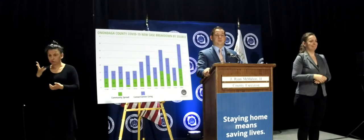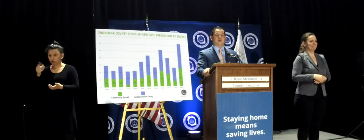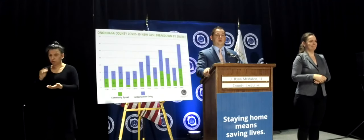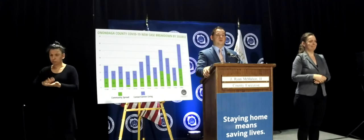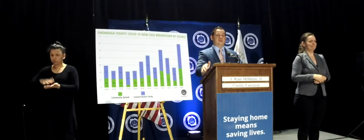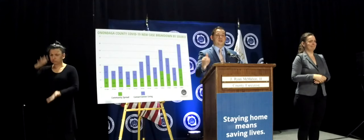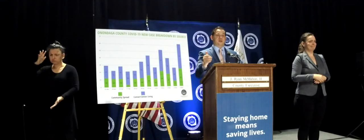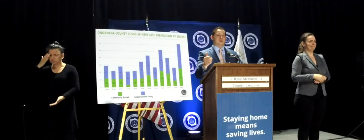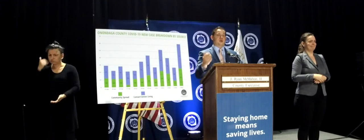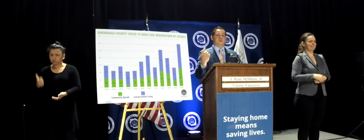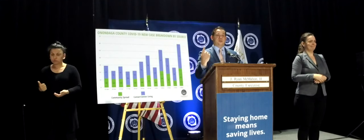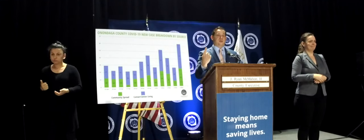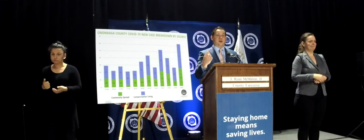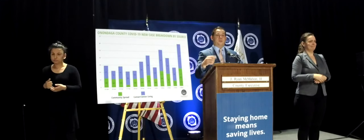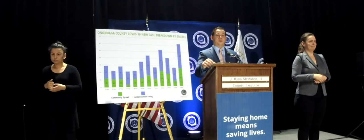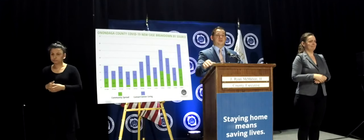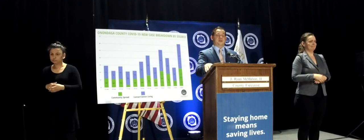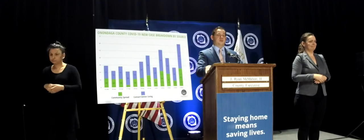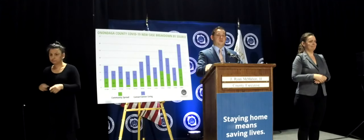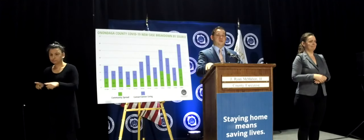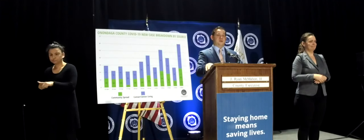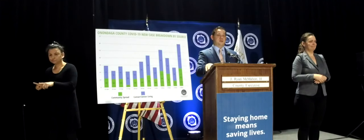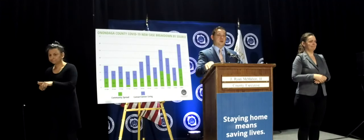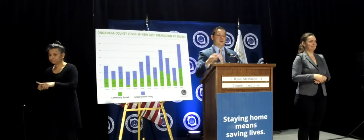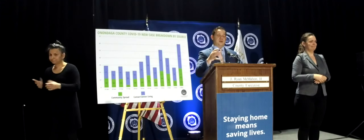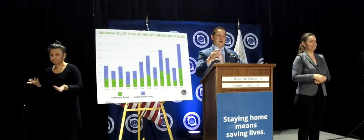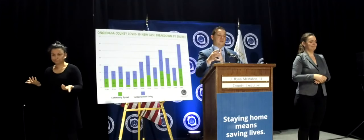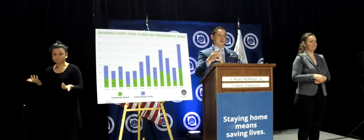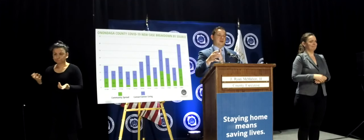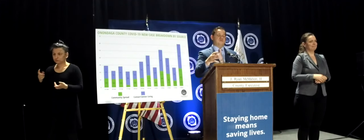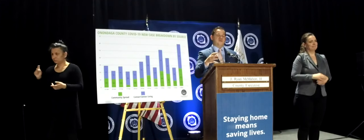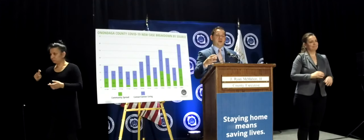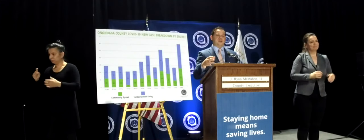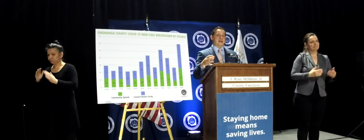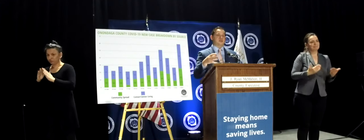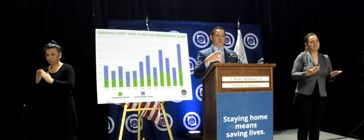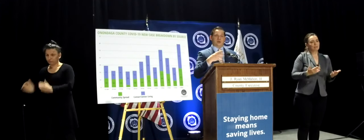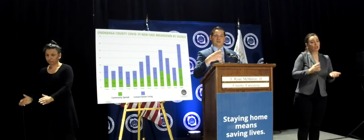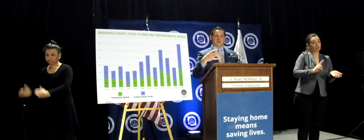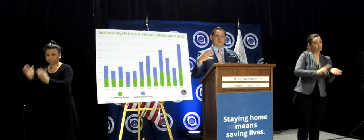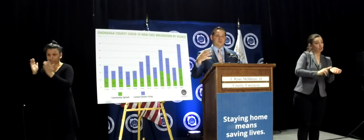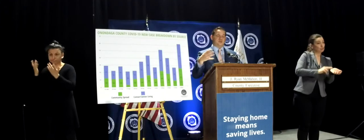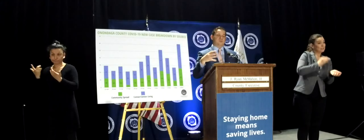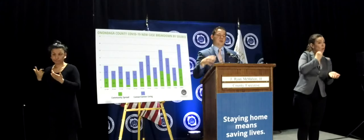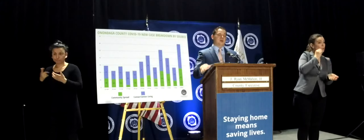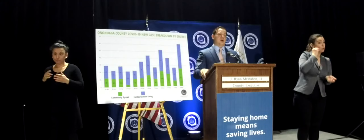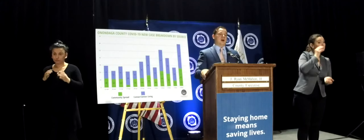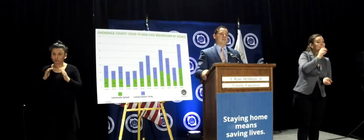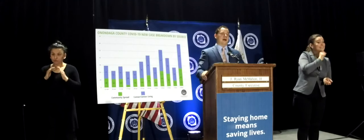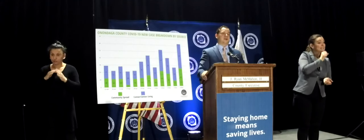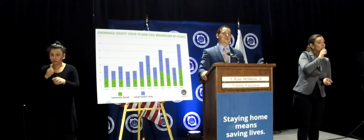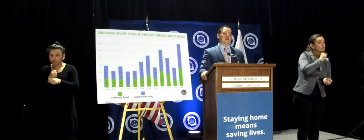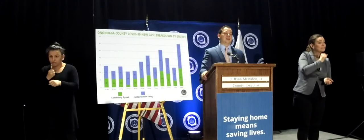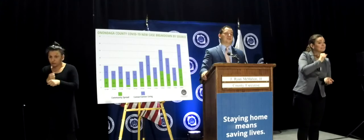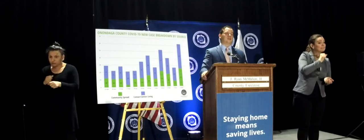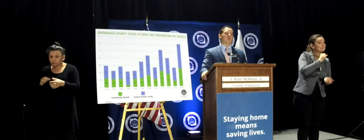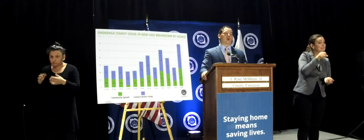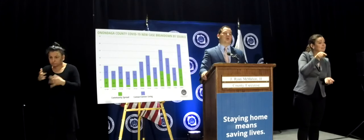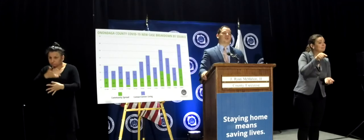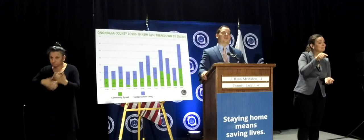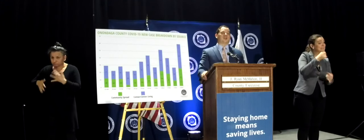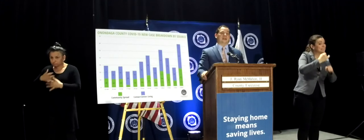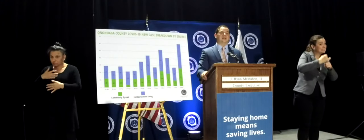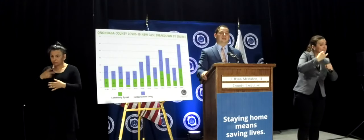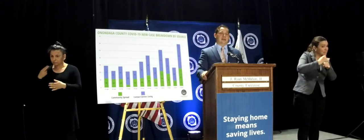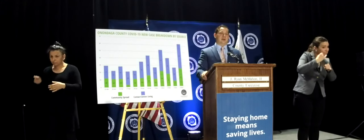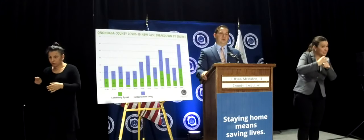essentially it's similar to what we've seen in nursing homes and a couple assisted living facilities, right? You have very dense work conditions. My understanding is these